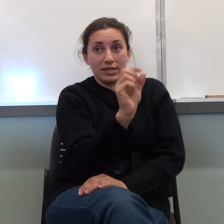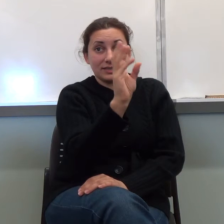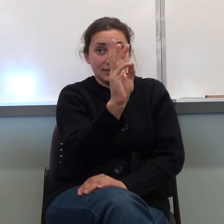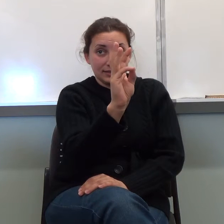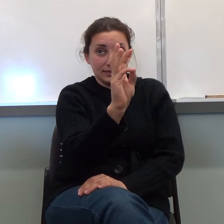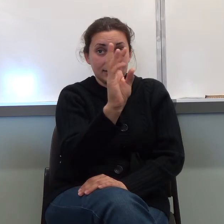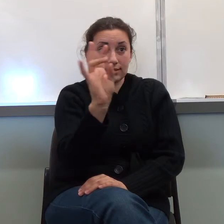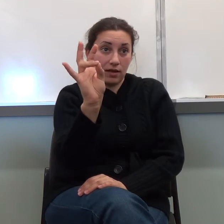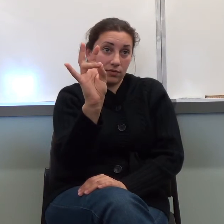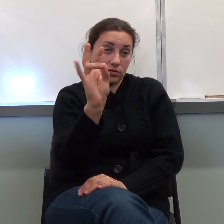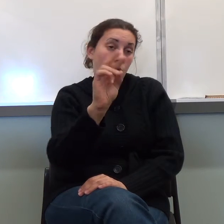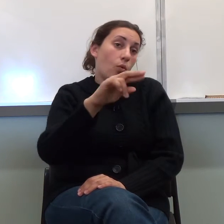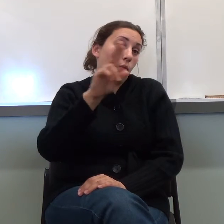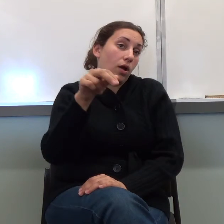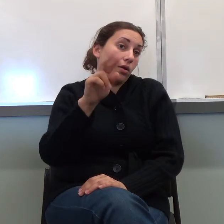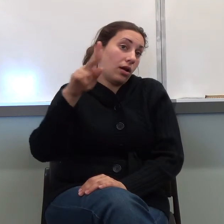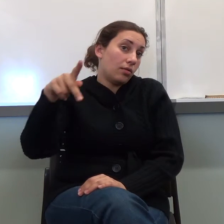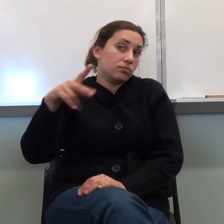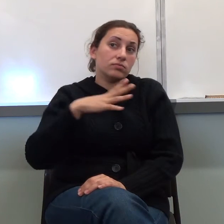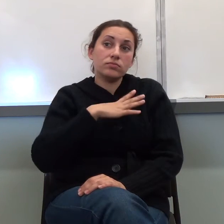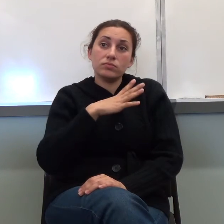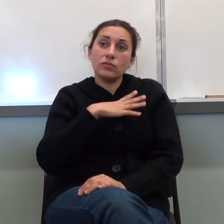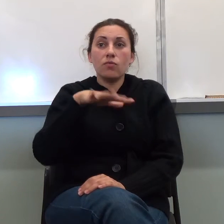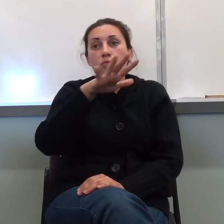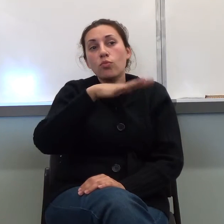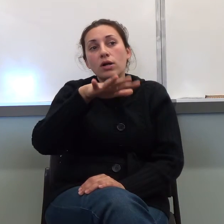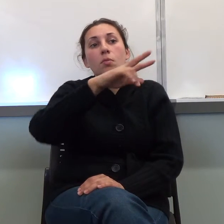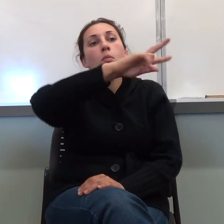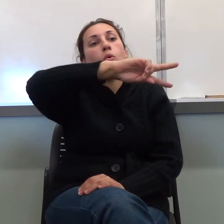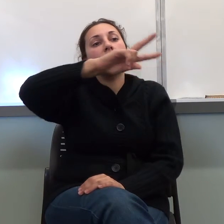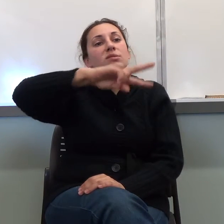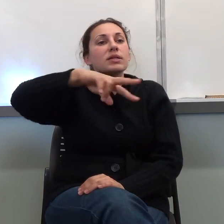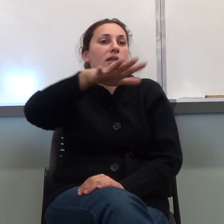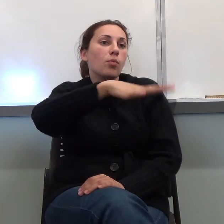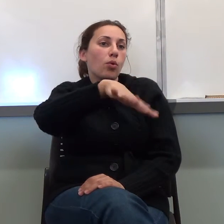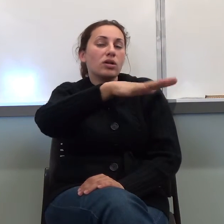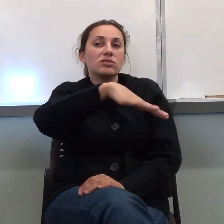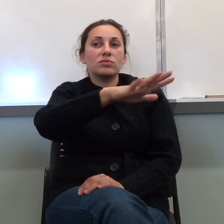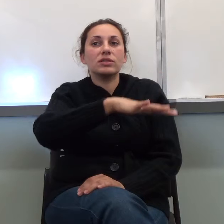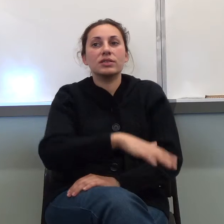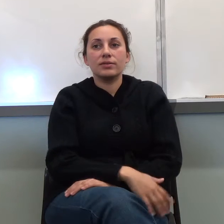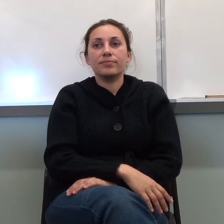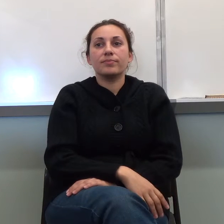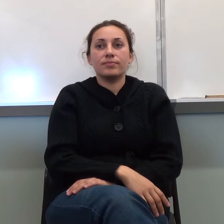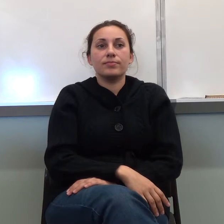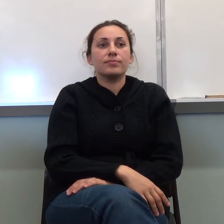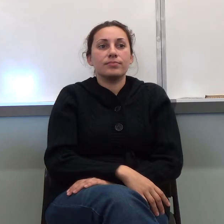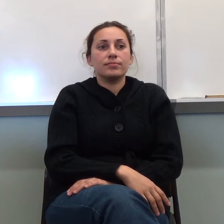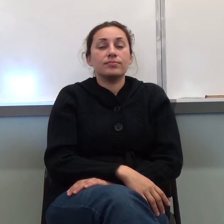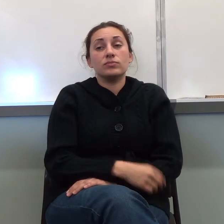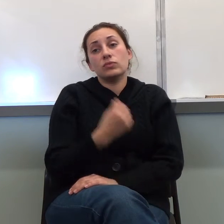0.67. You can round it. It's approximately 0.67. That's one way to write it.